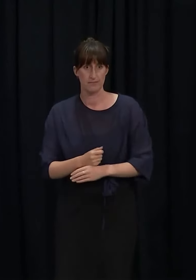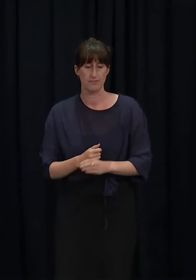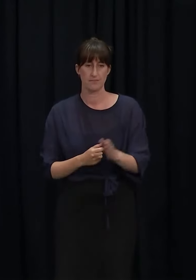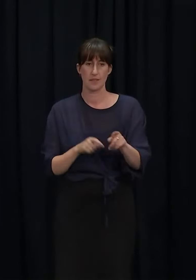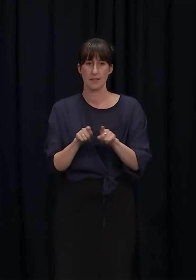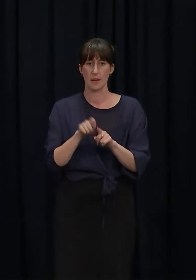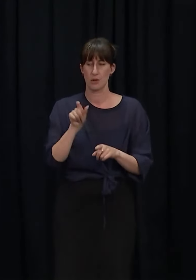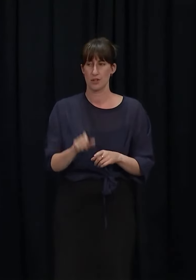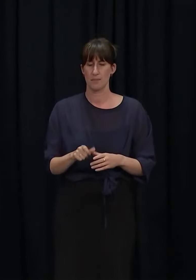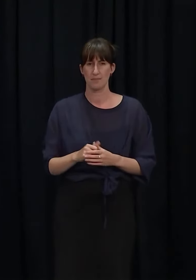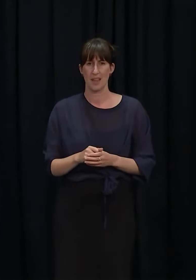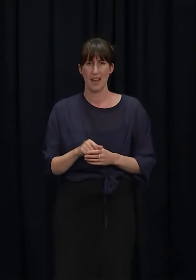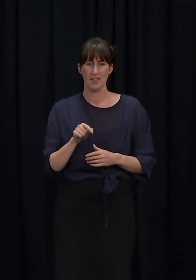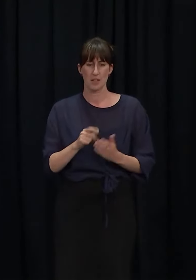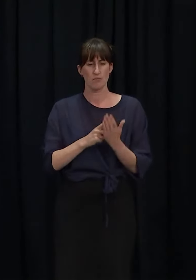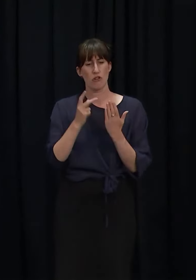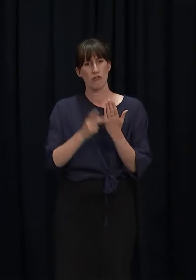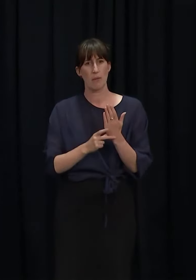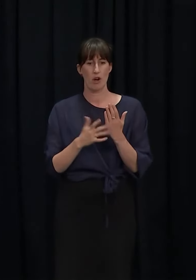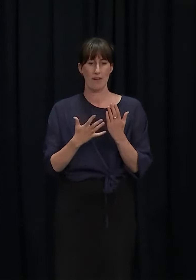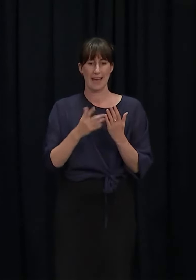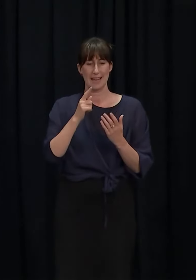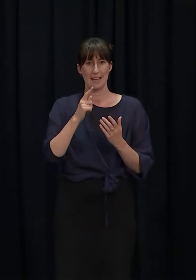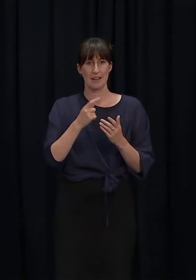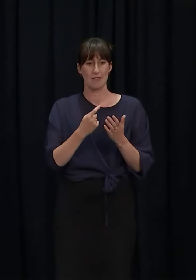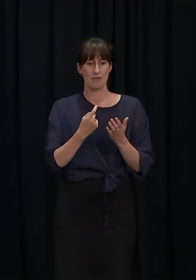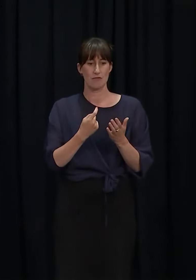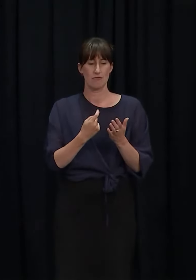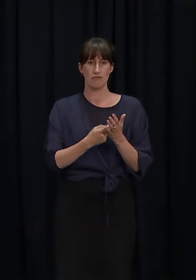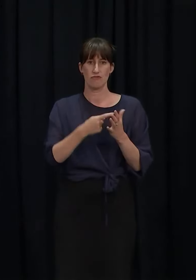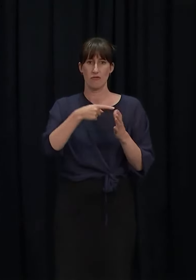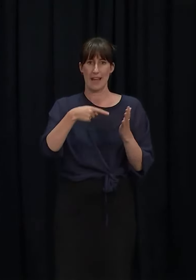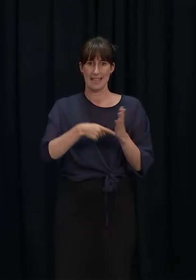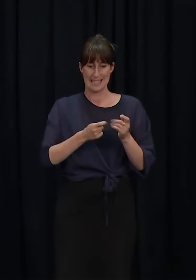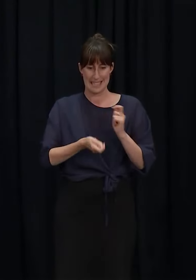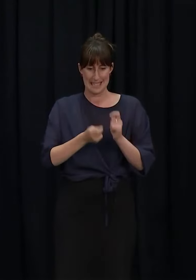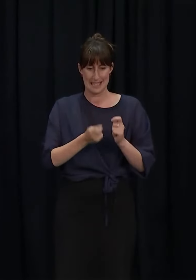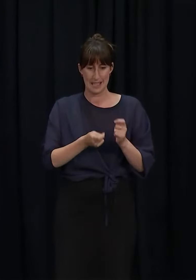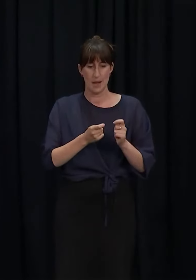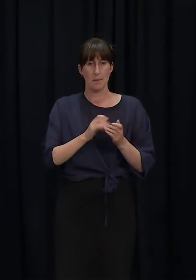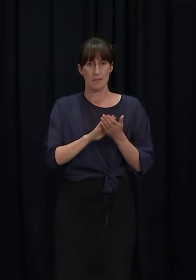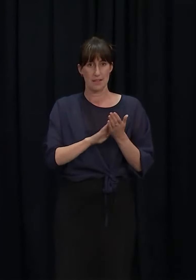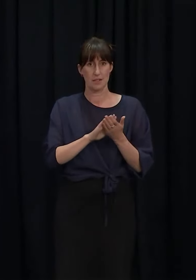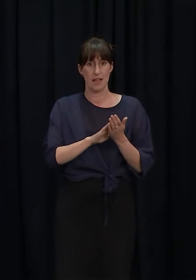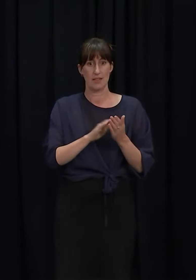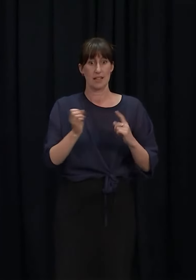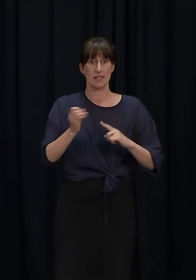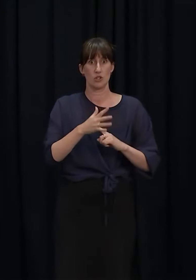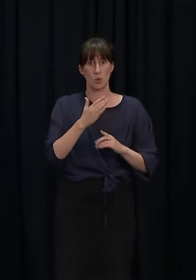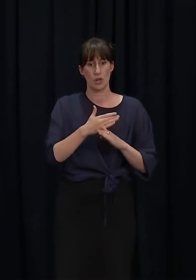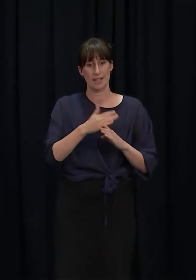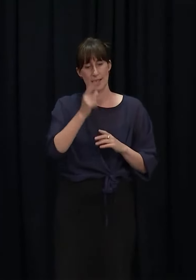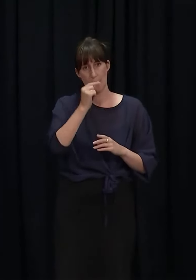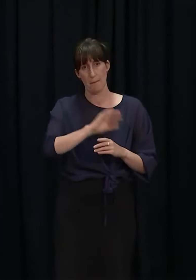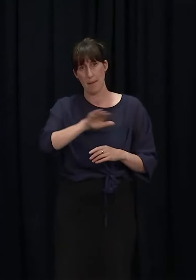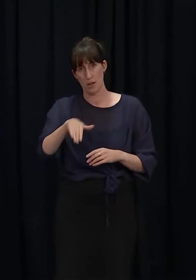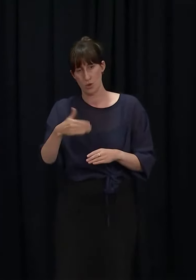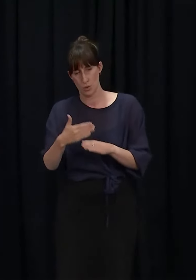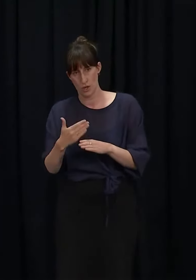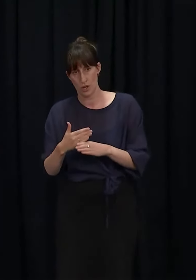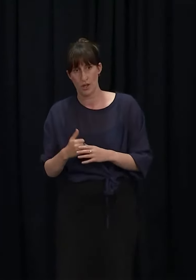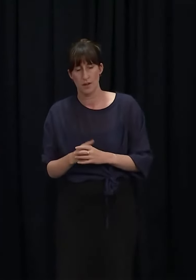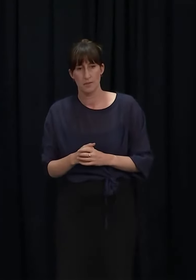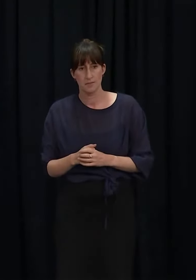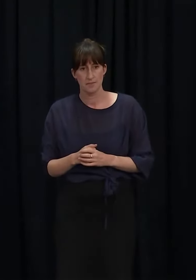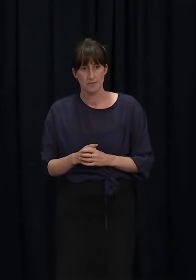work regime, with one rule for the general population and another for those critical workers who may have to go back to